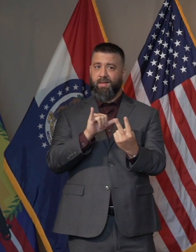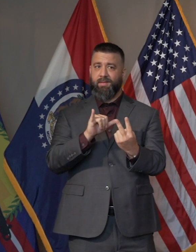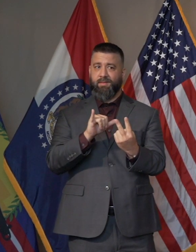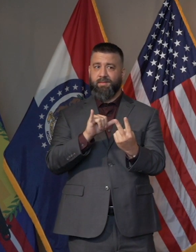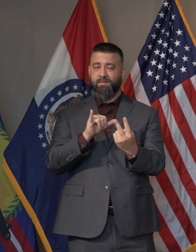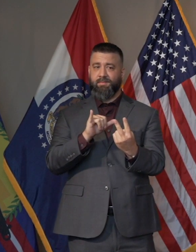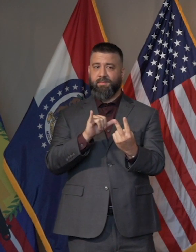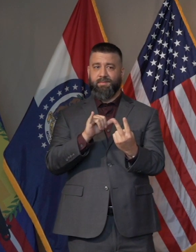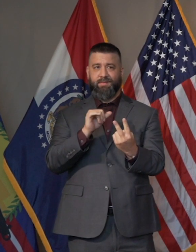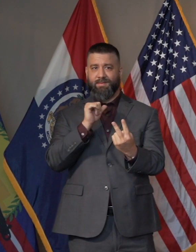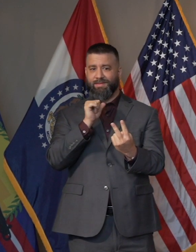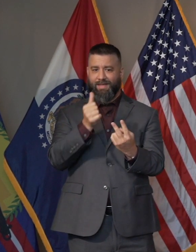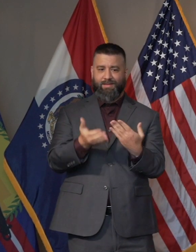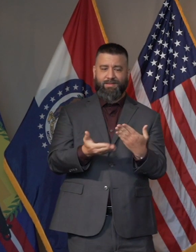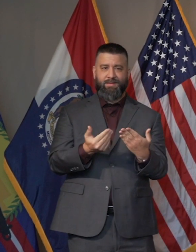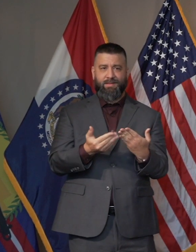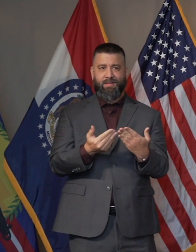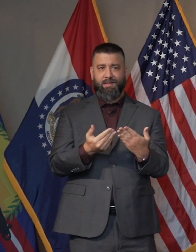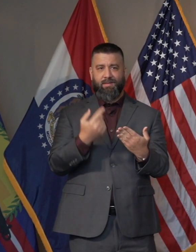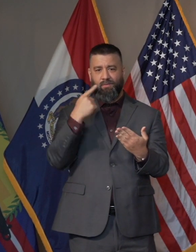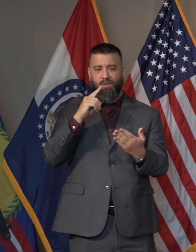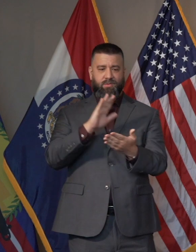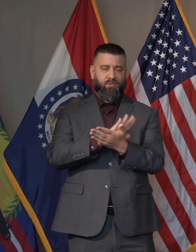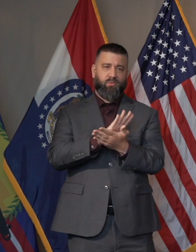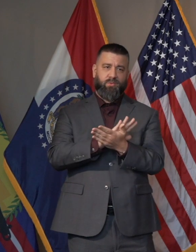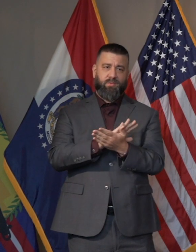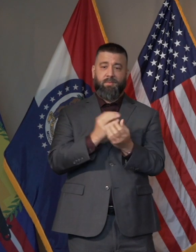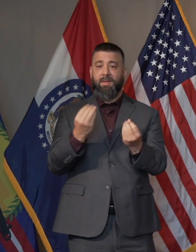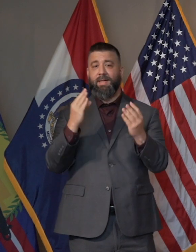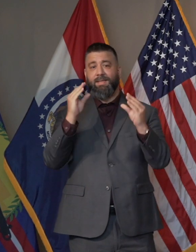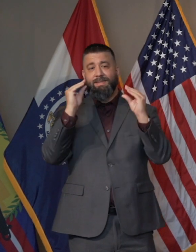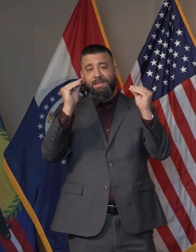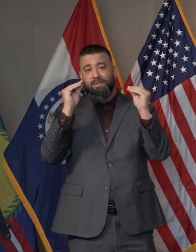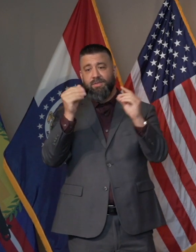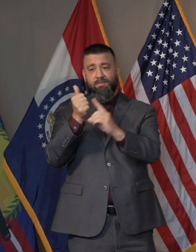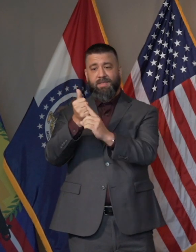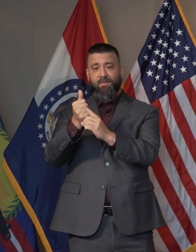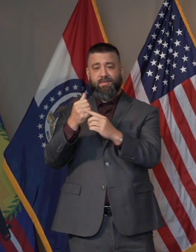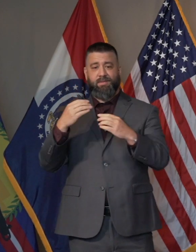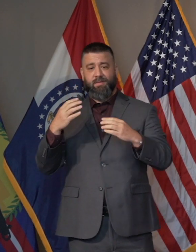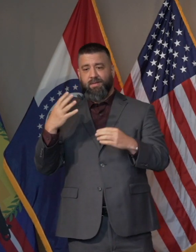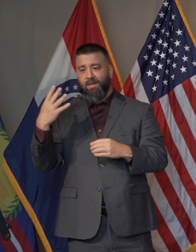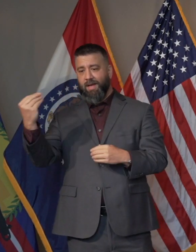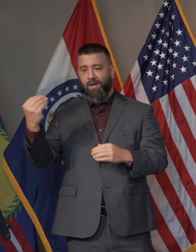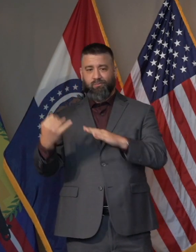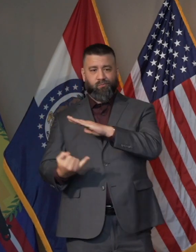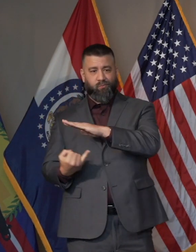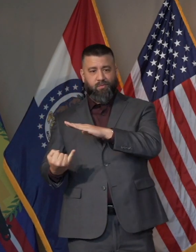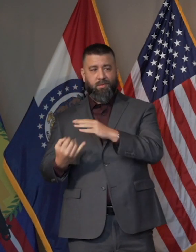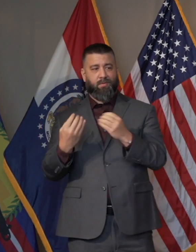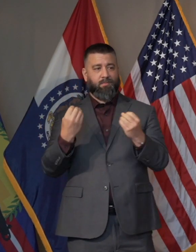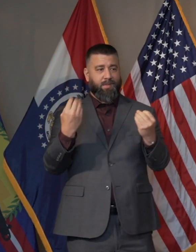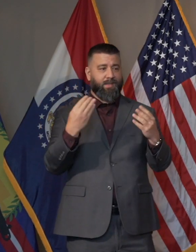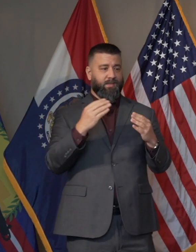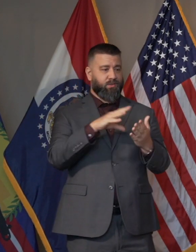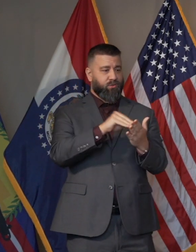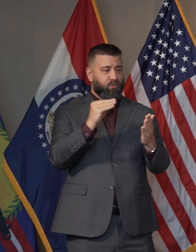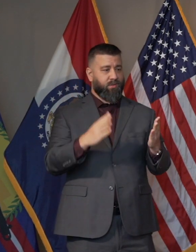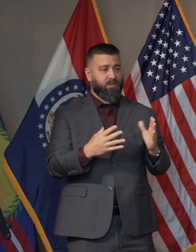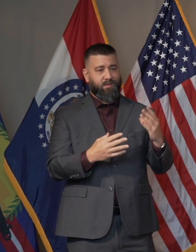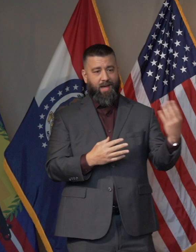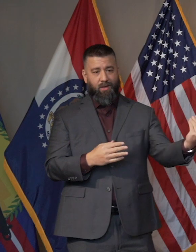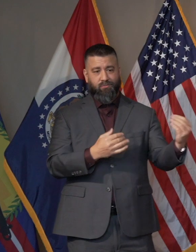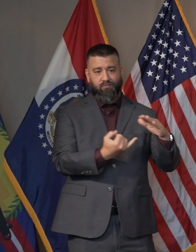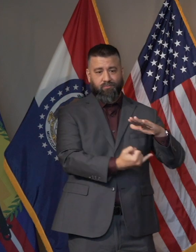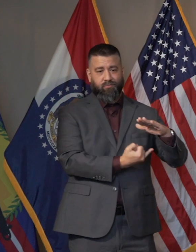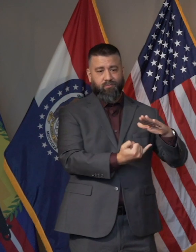certainly at least inconvenient on public schools. A lot of teachers are out, a lot of schools are out, but we also know that isolation and quarantine is